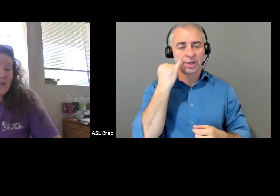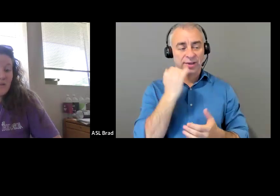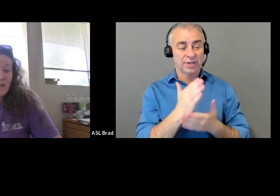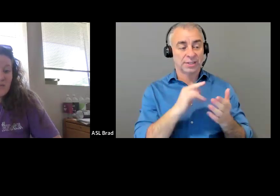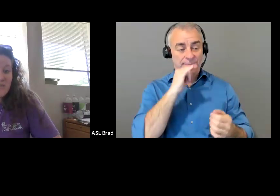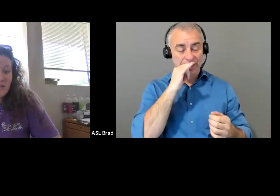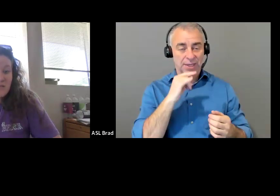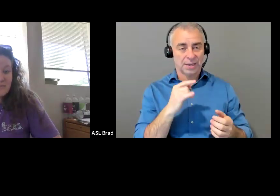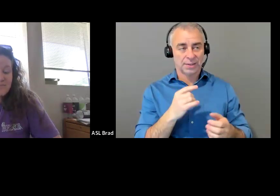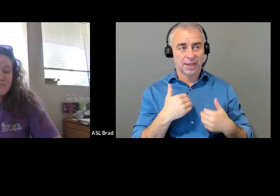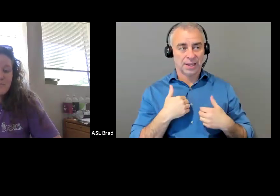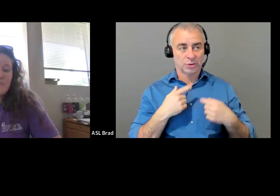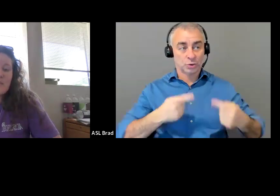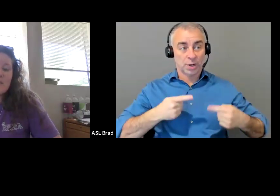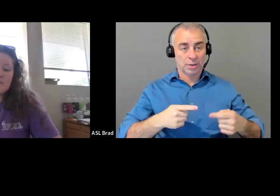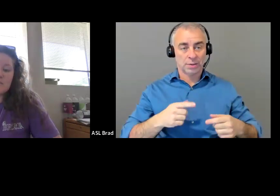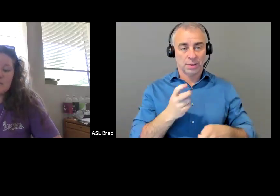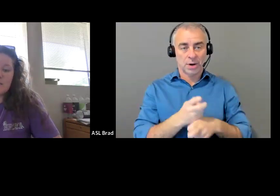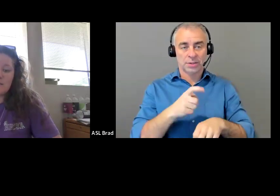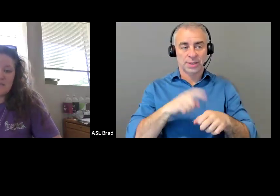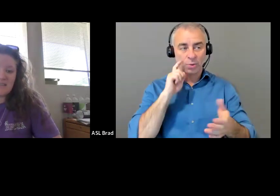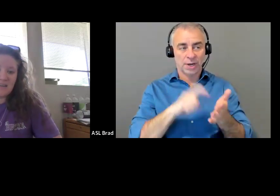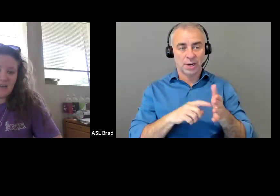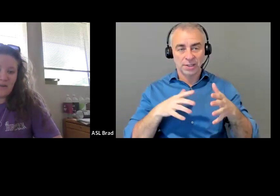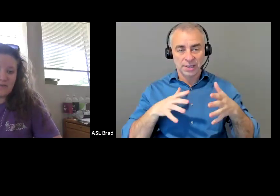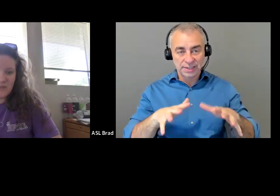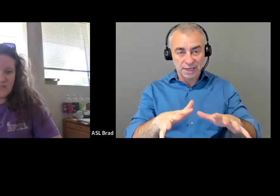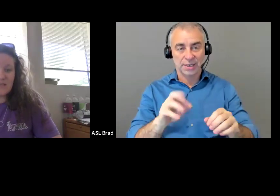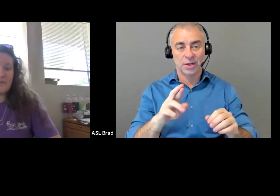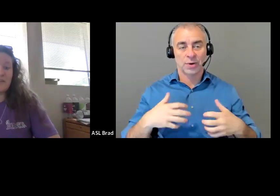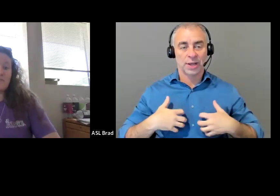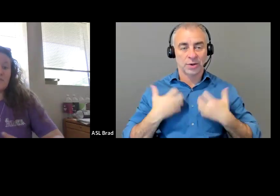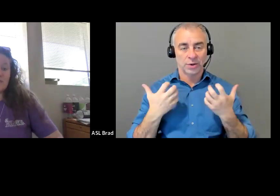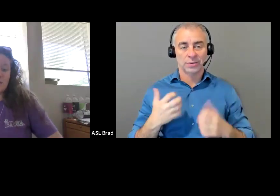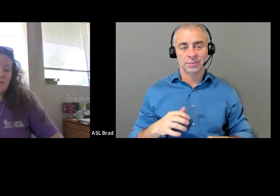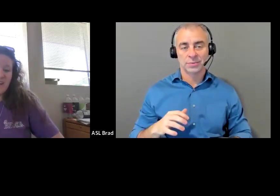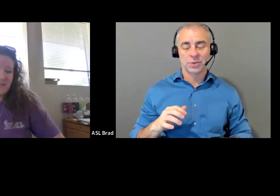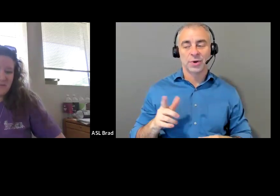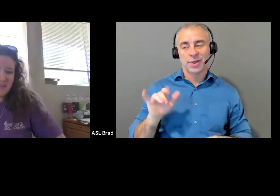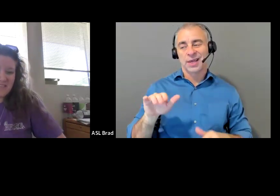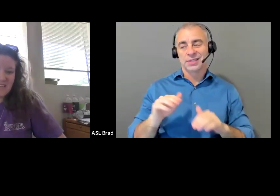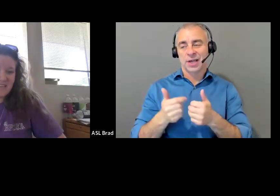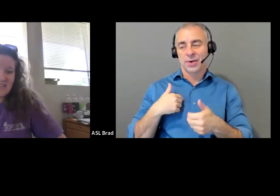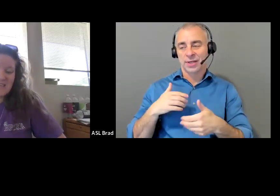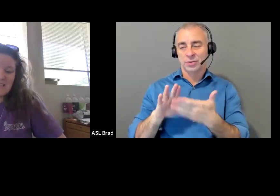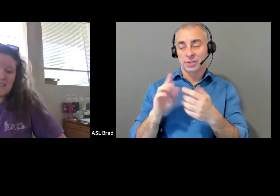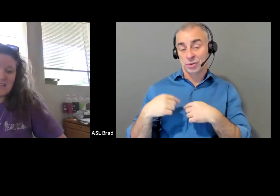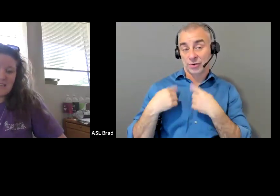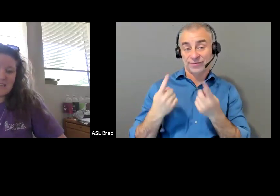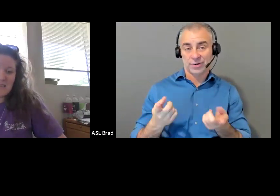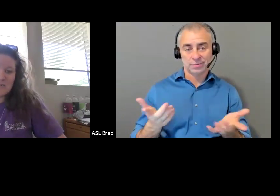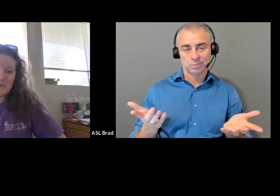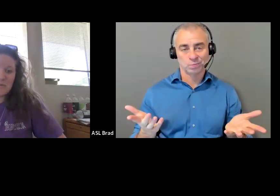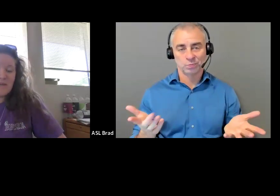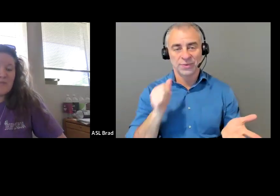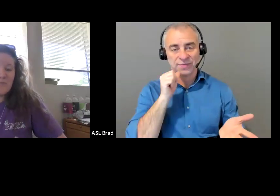or anger in themselves. So that's kind of how I've addressed it if it ever does come up, and I haven't really seen it in